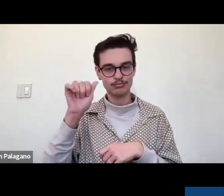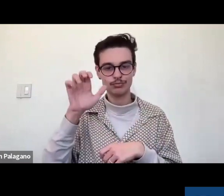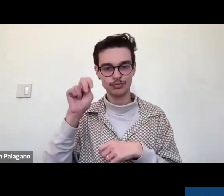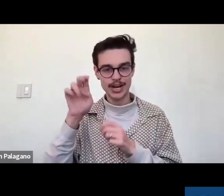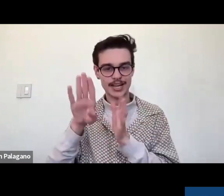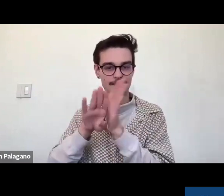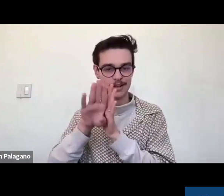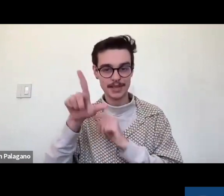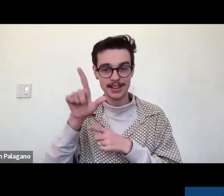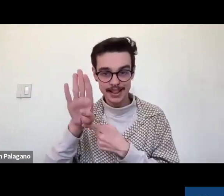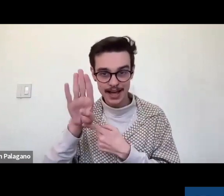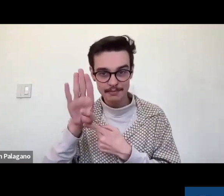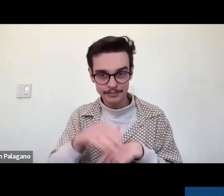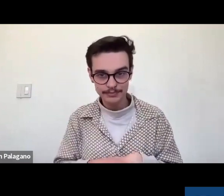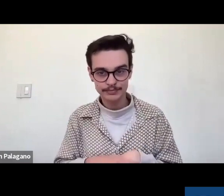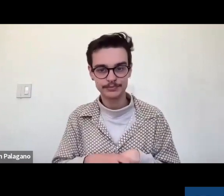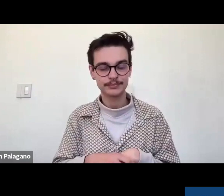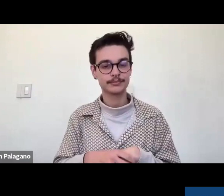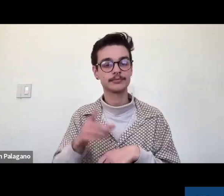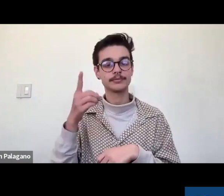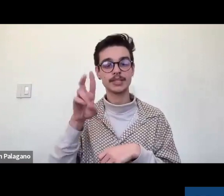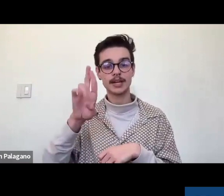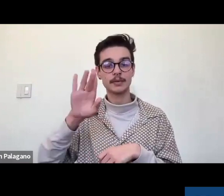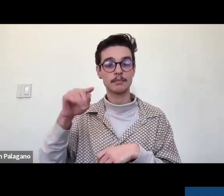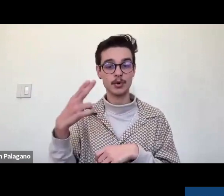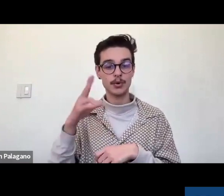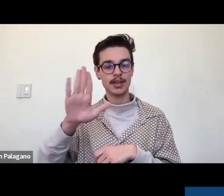Brain Development Laboratory.